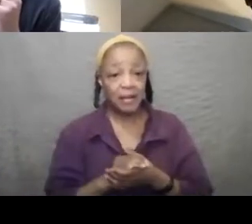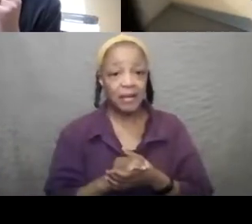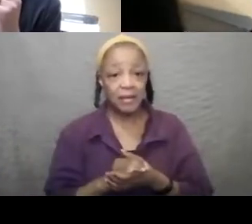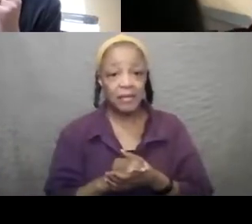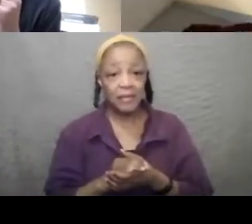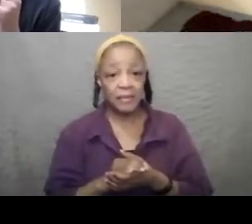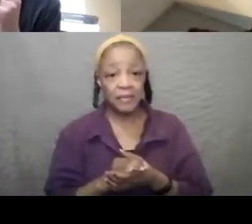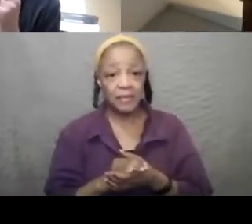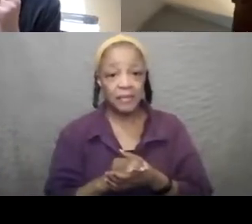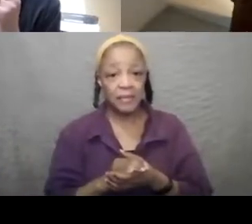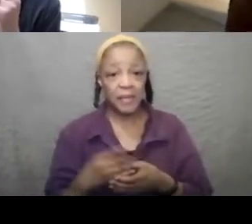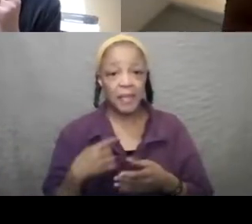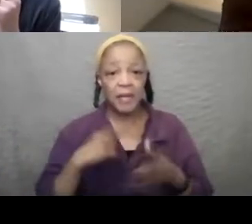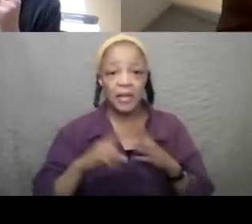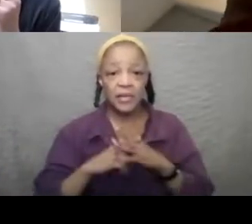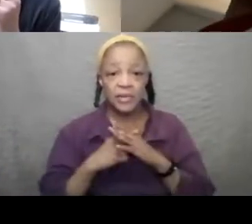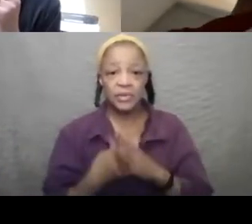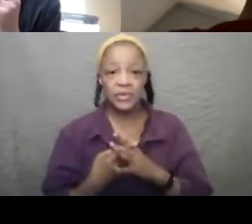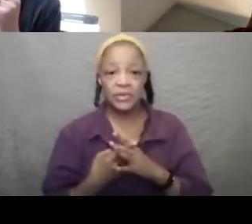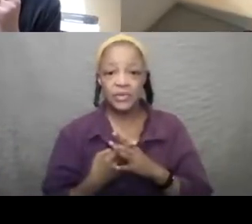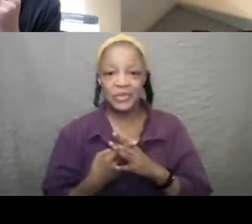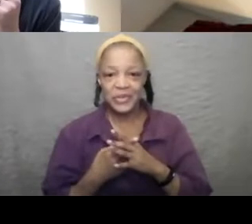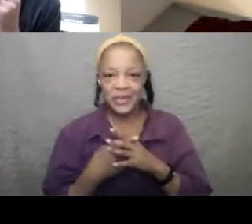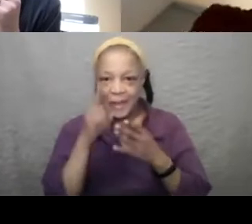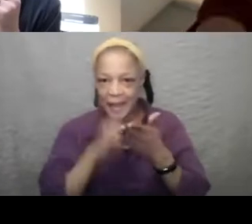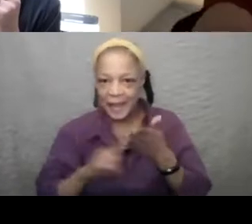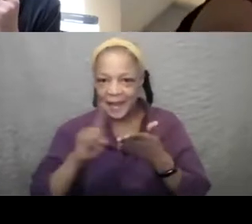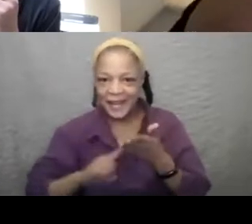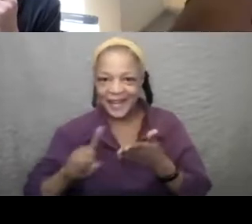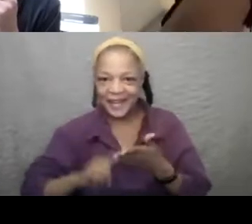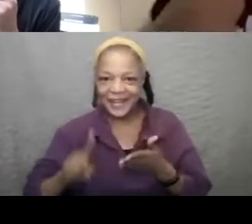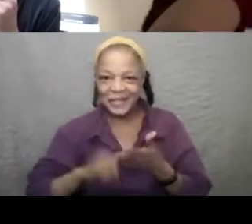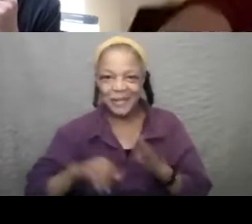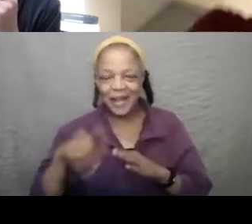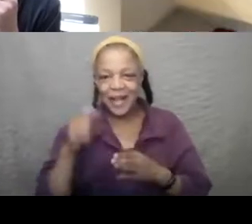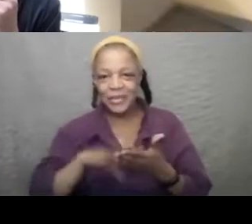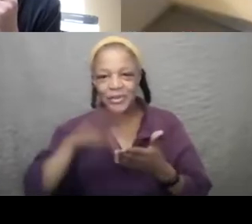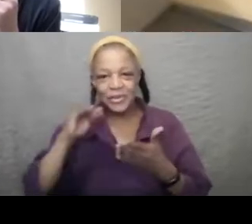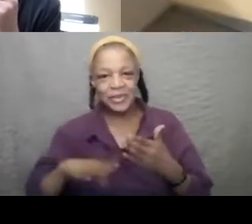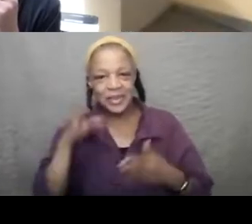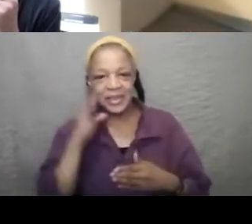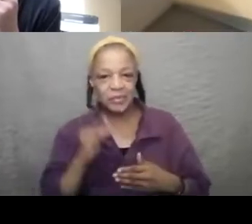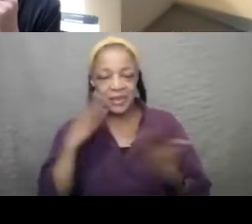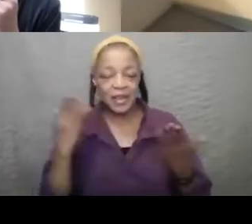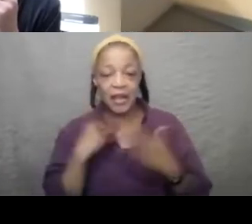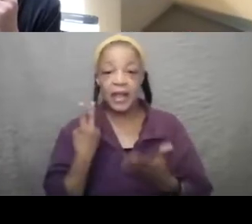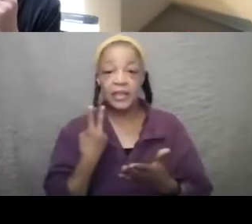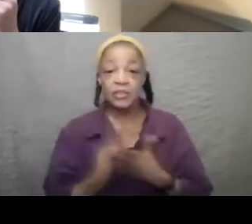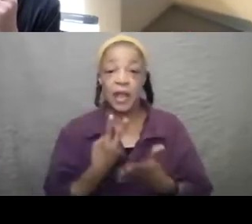I really started to poke into what other students were experiencing as graduates.